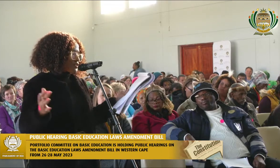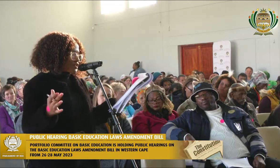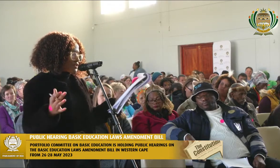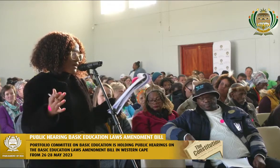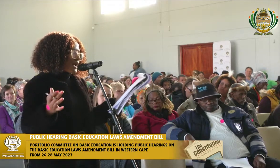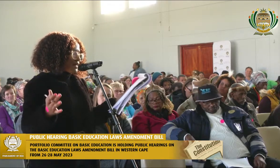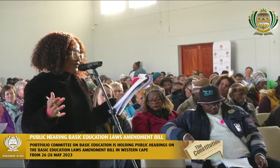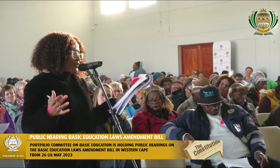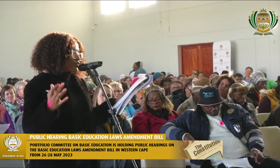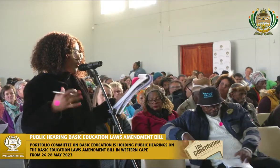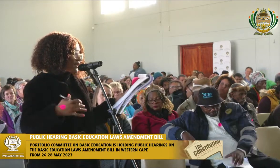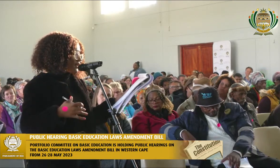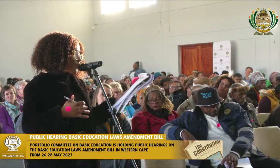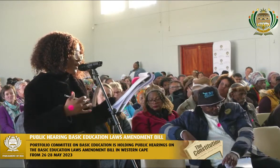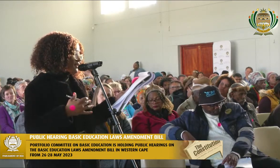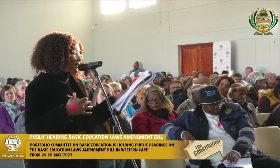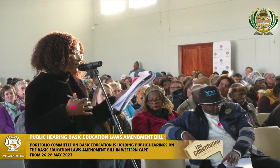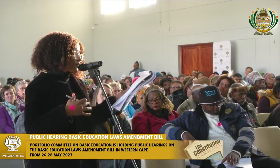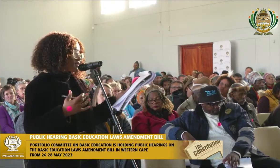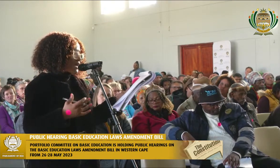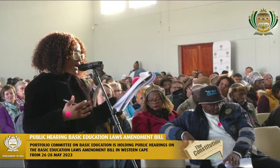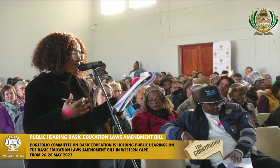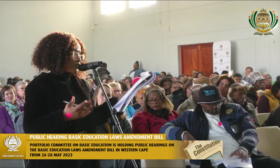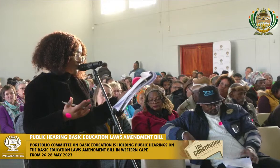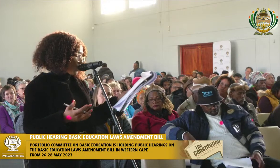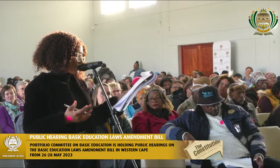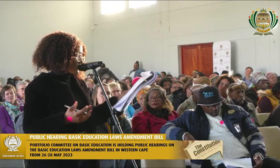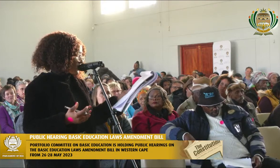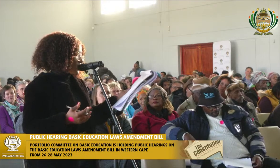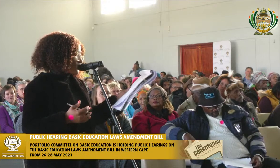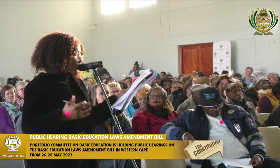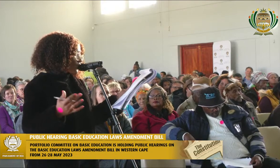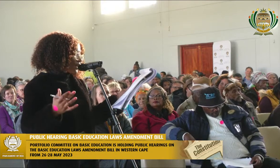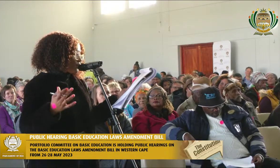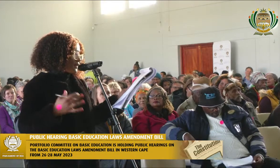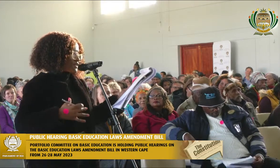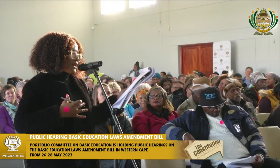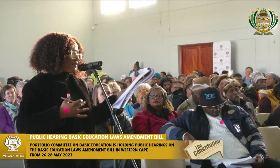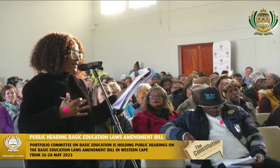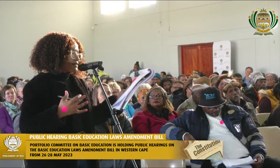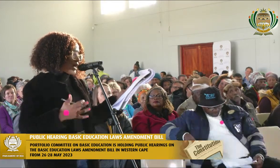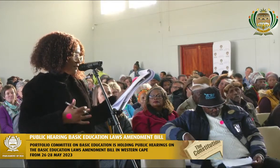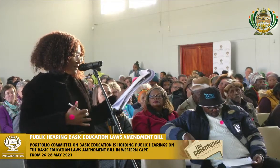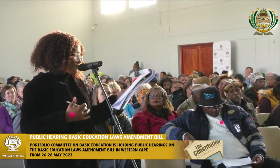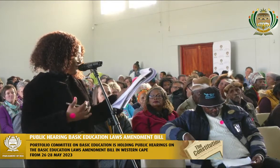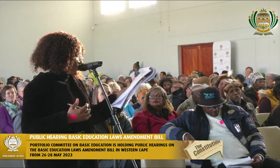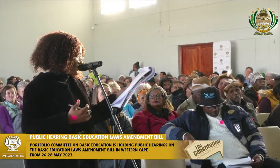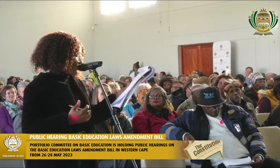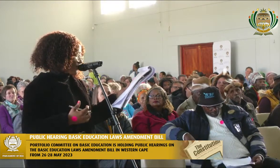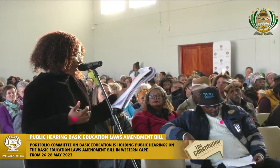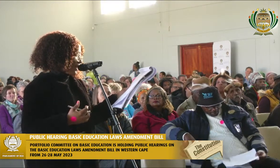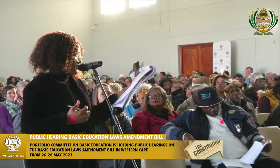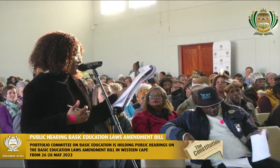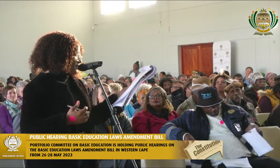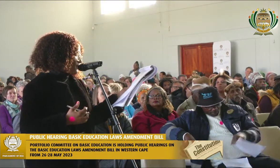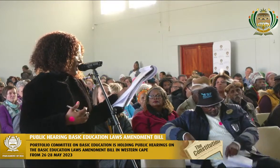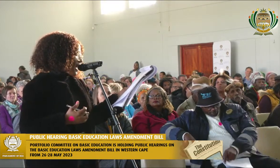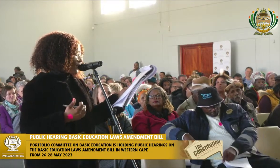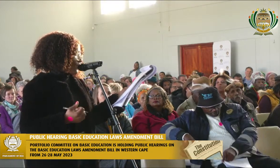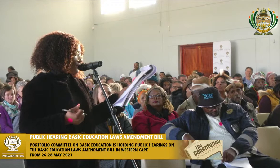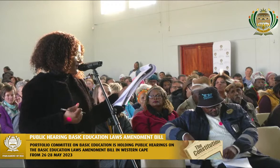or such gatherings only when it's about time to vote. So can you please make things happen